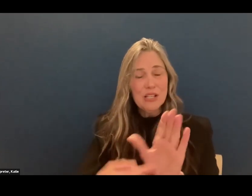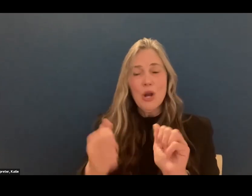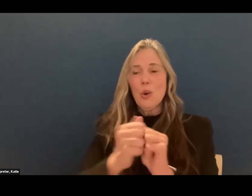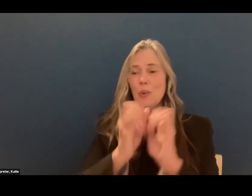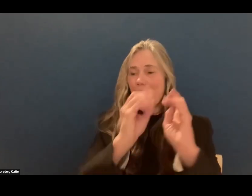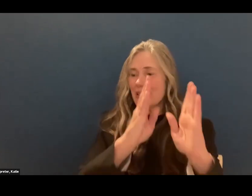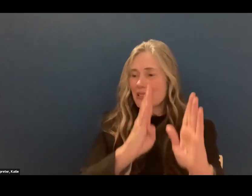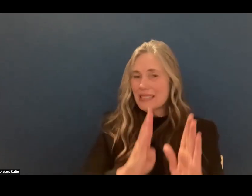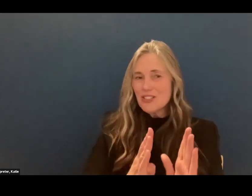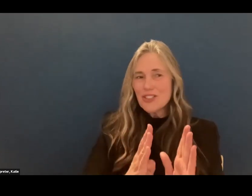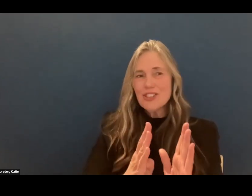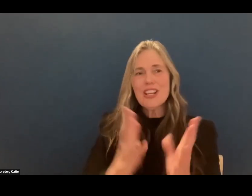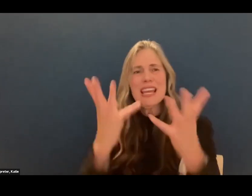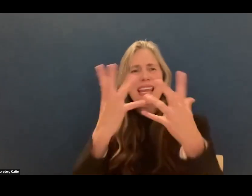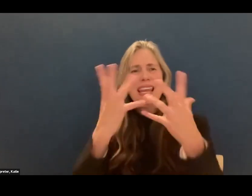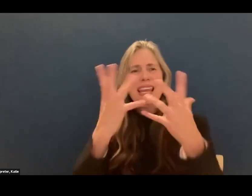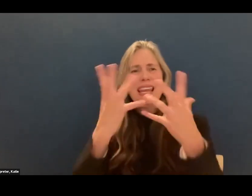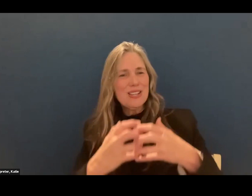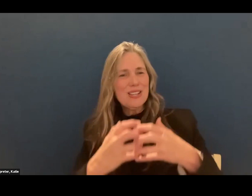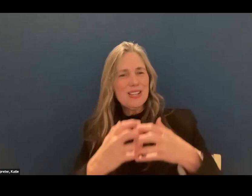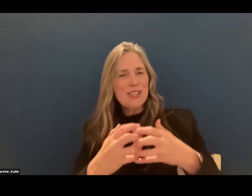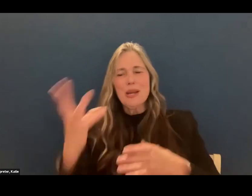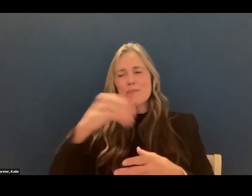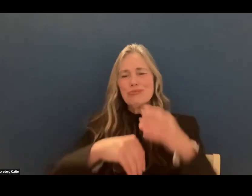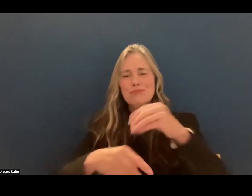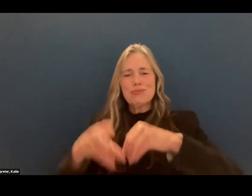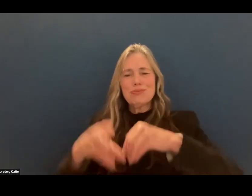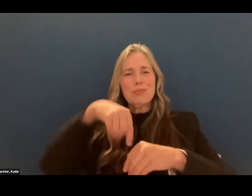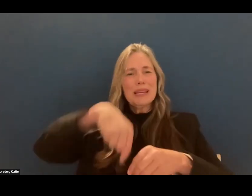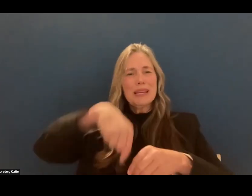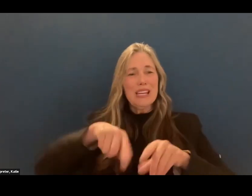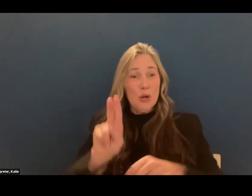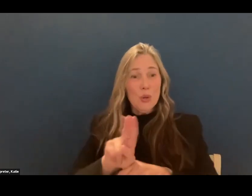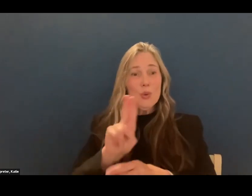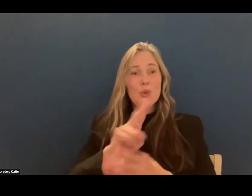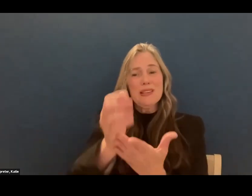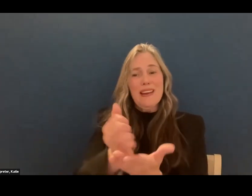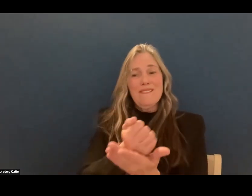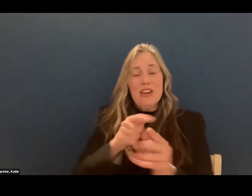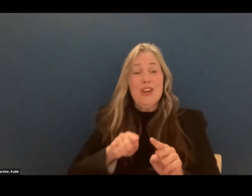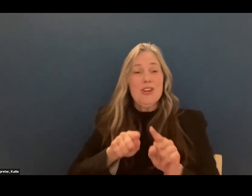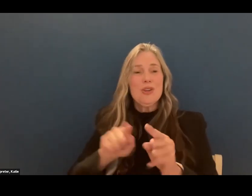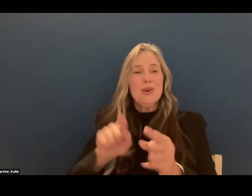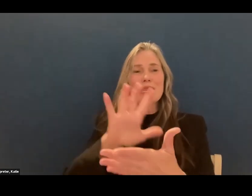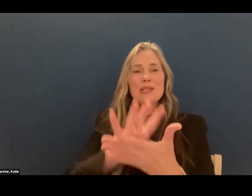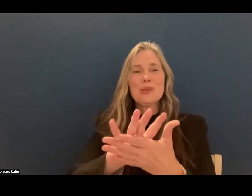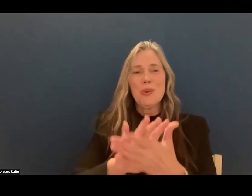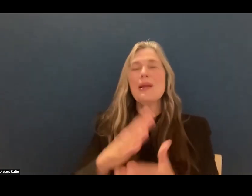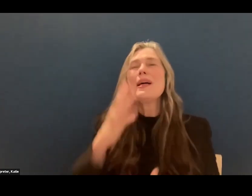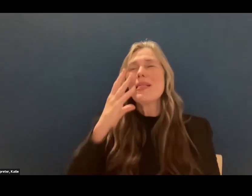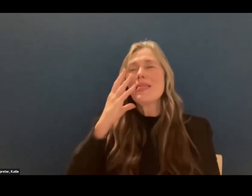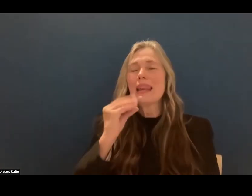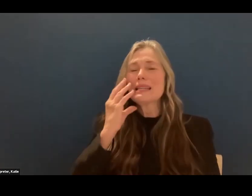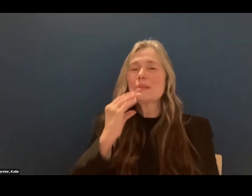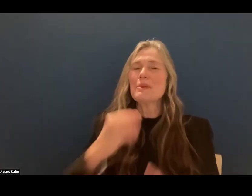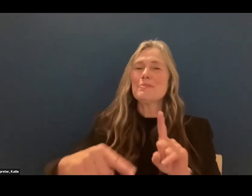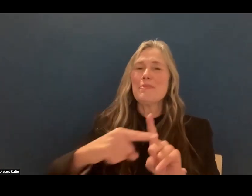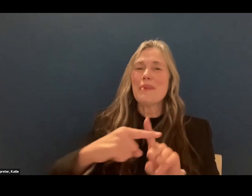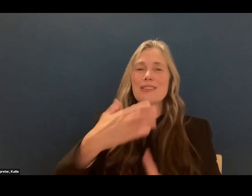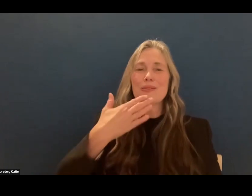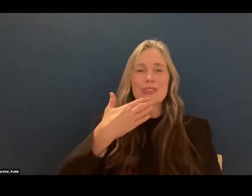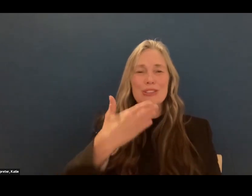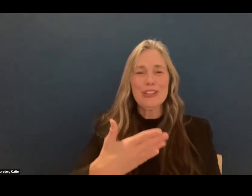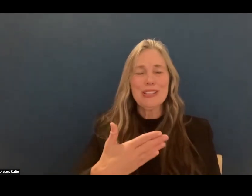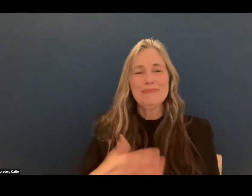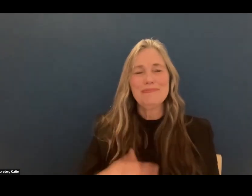teachers and all of those at the school. So it was a very, you know, good experience.